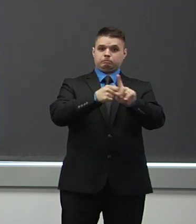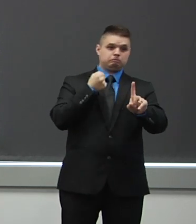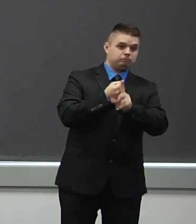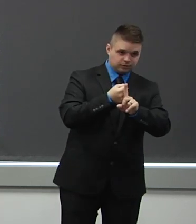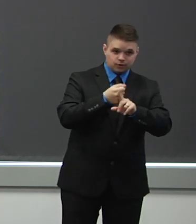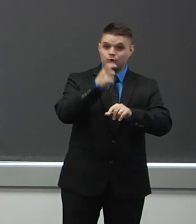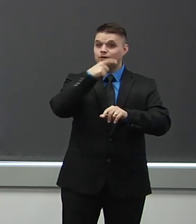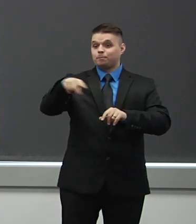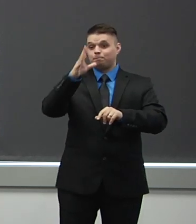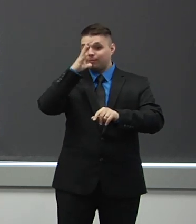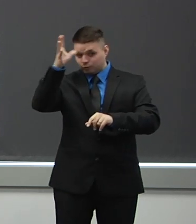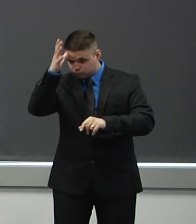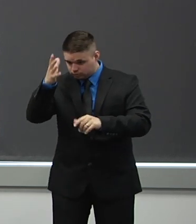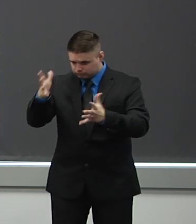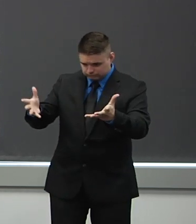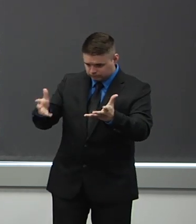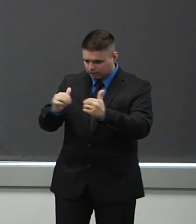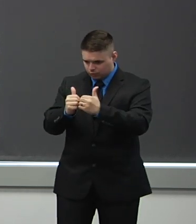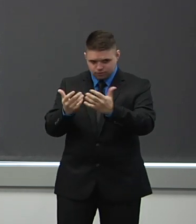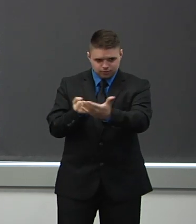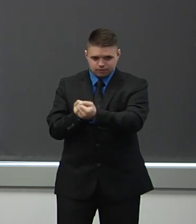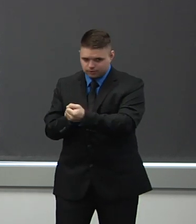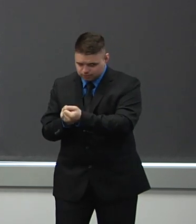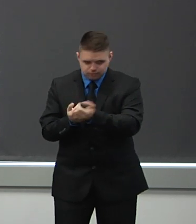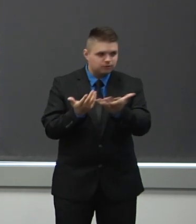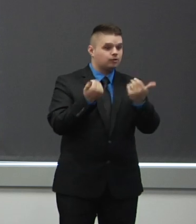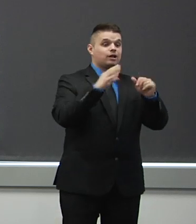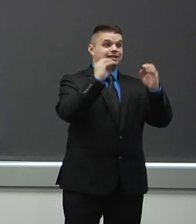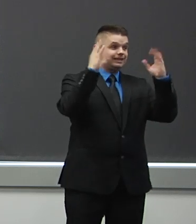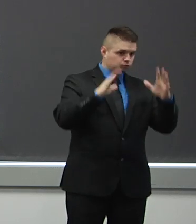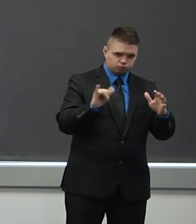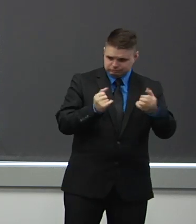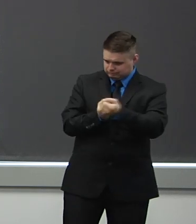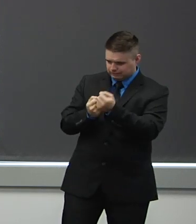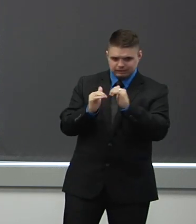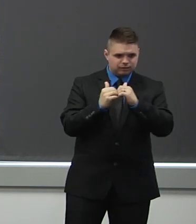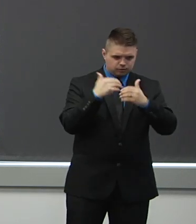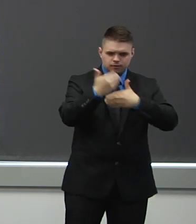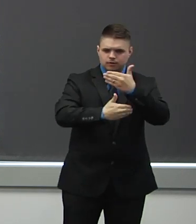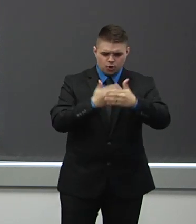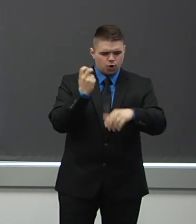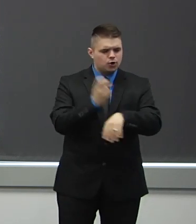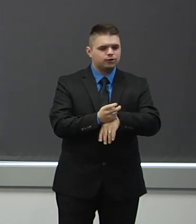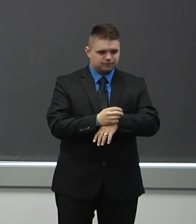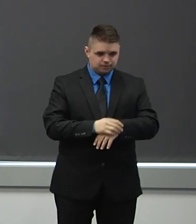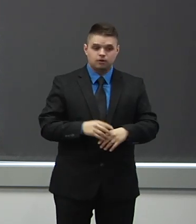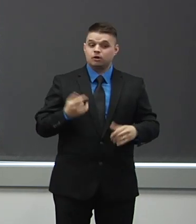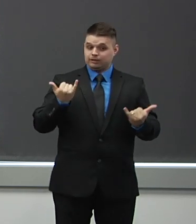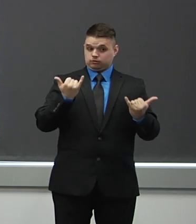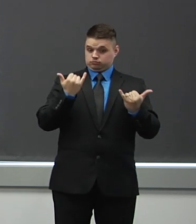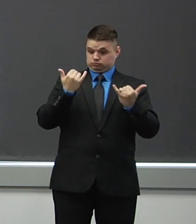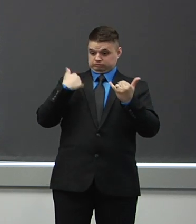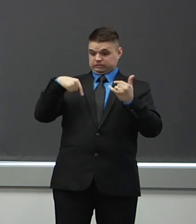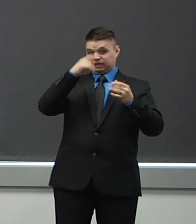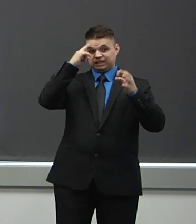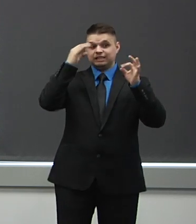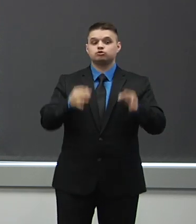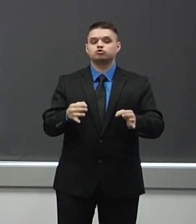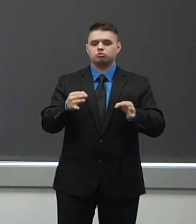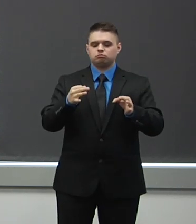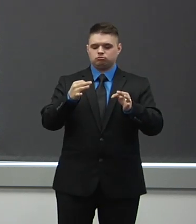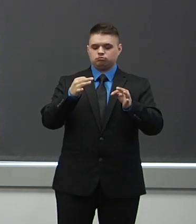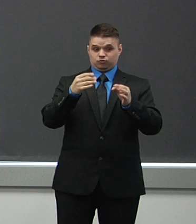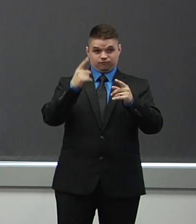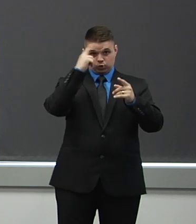this difficult new reality. This decision is important because it is about